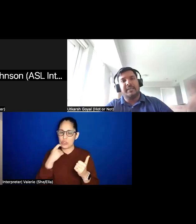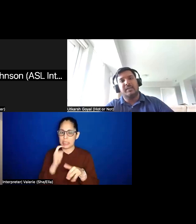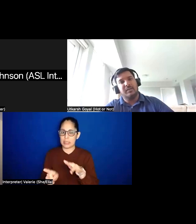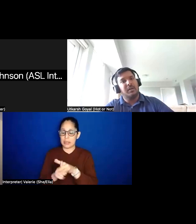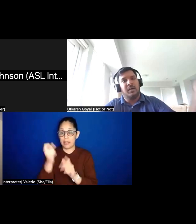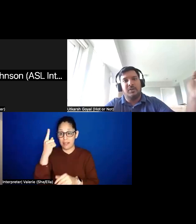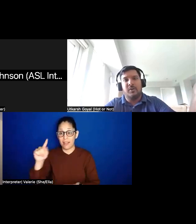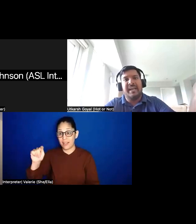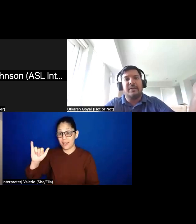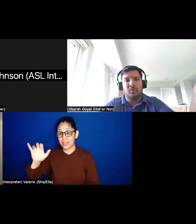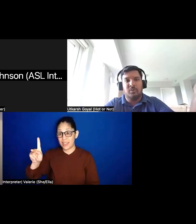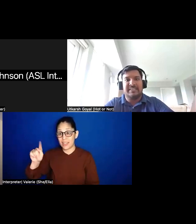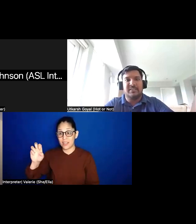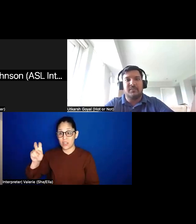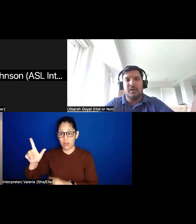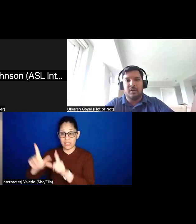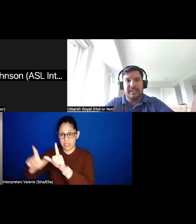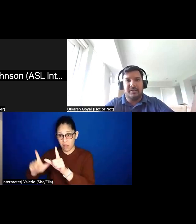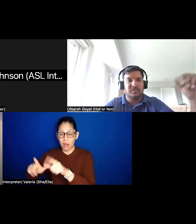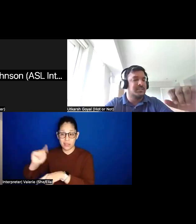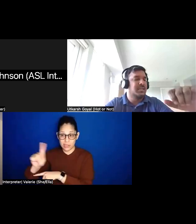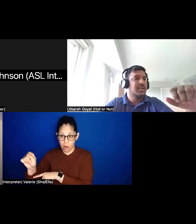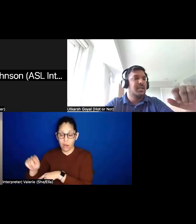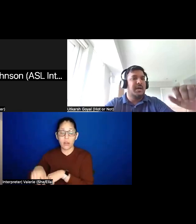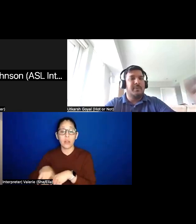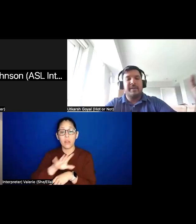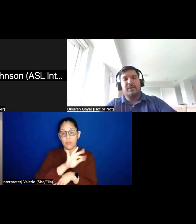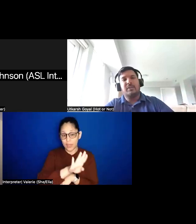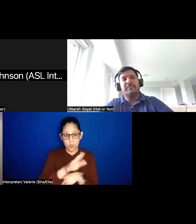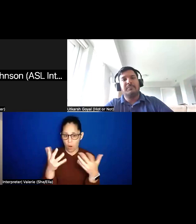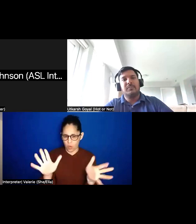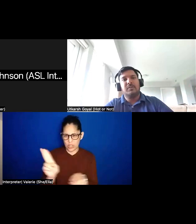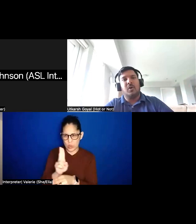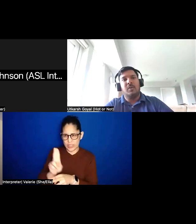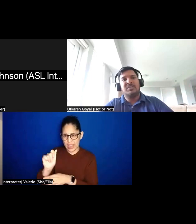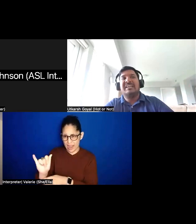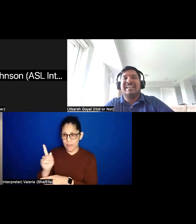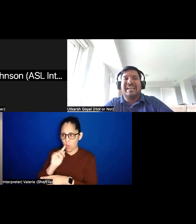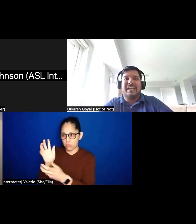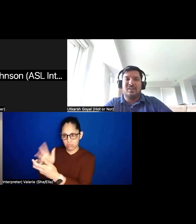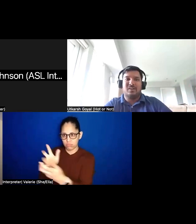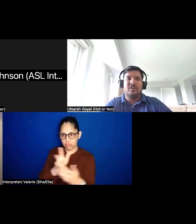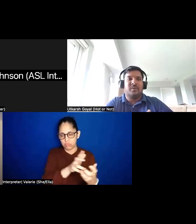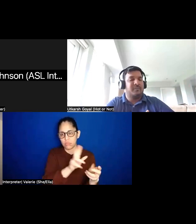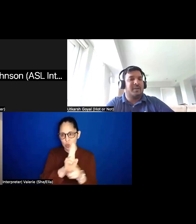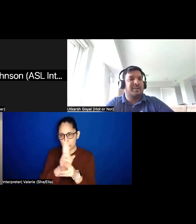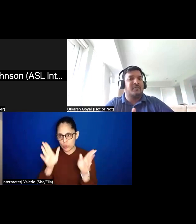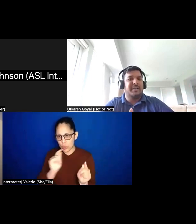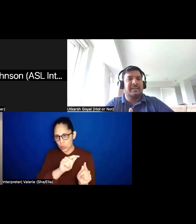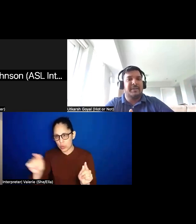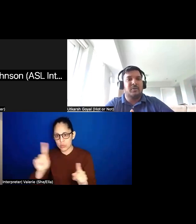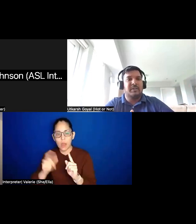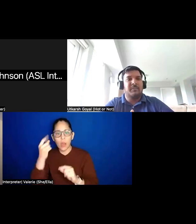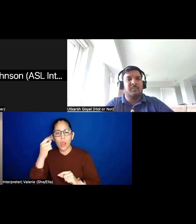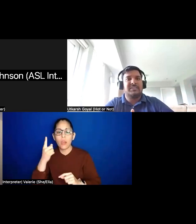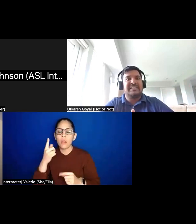already using, you know, AI to do these things for their users. However, it took them almost a decade for TikTok,